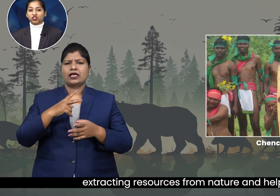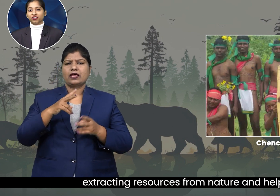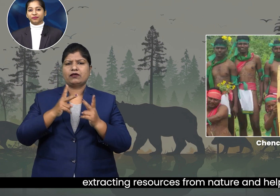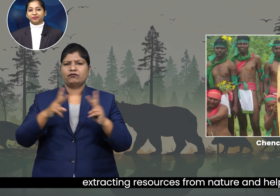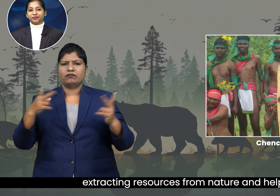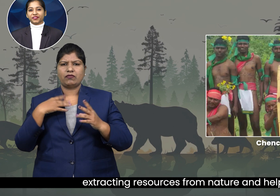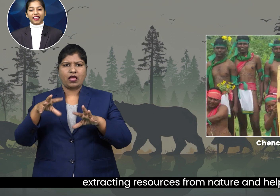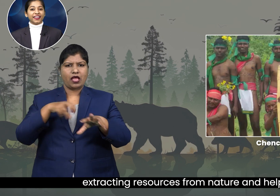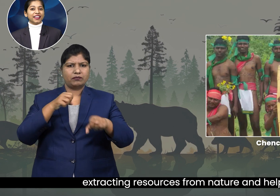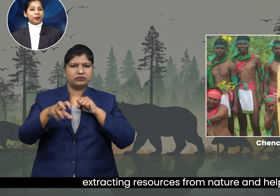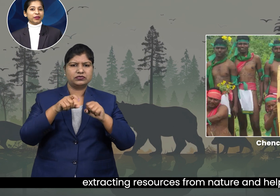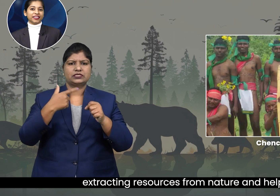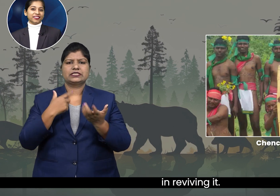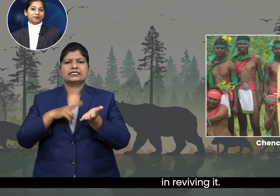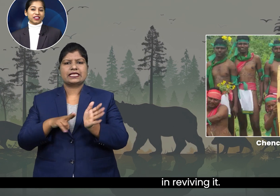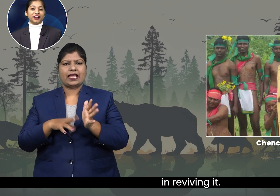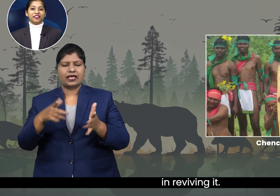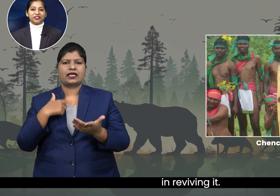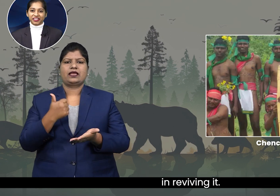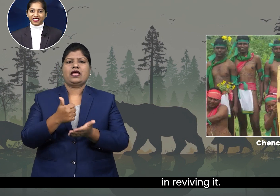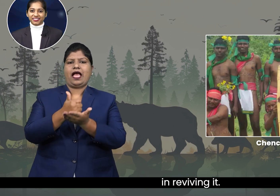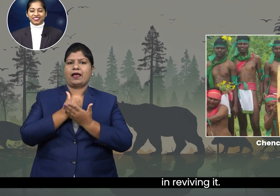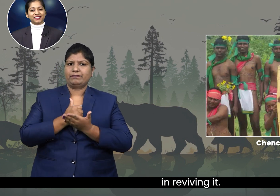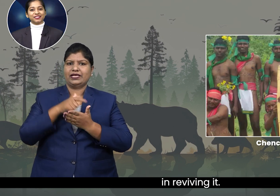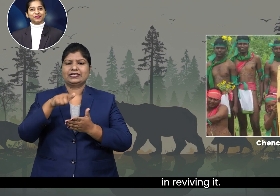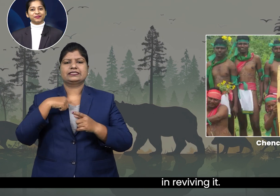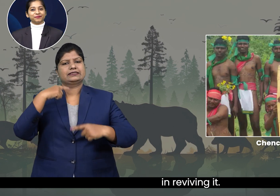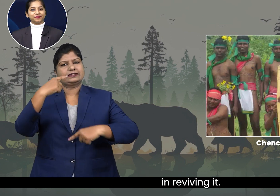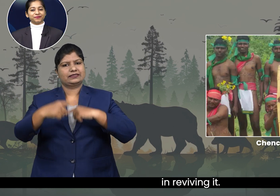from nature and helping in reviving it.